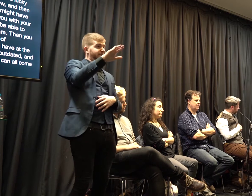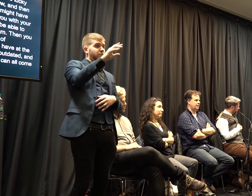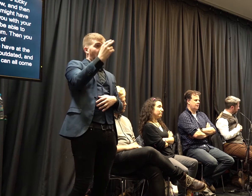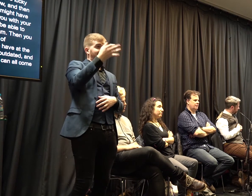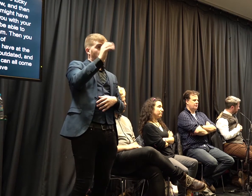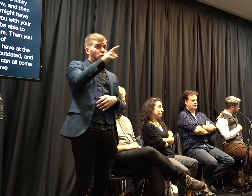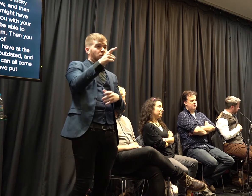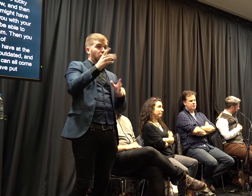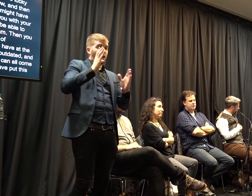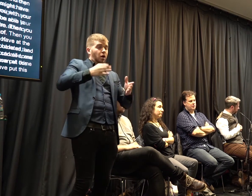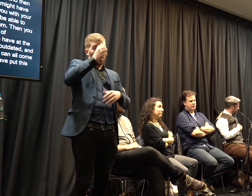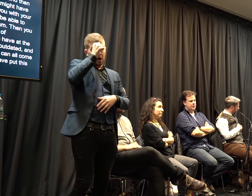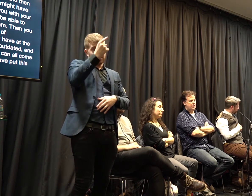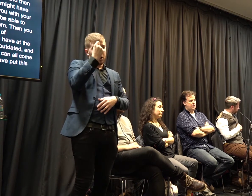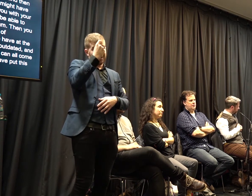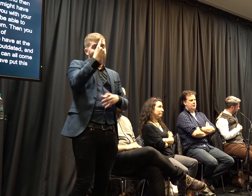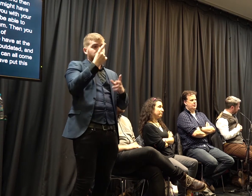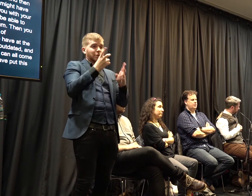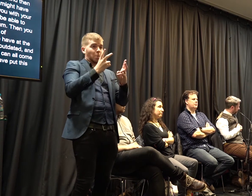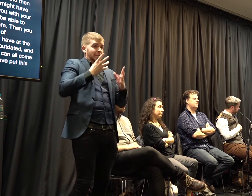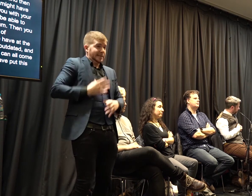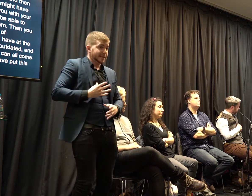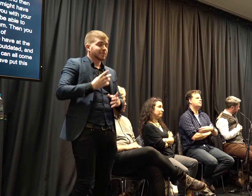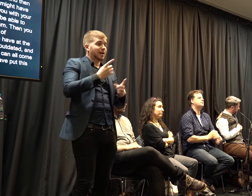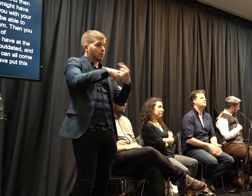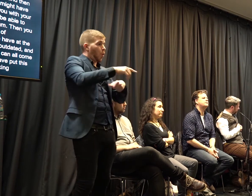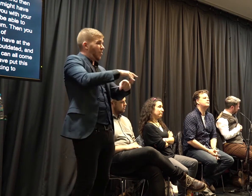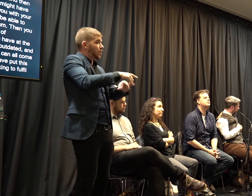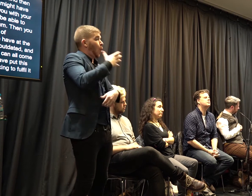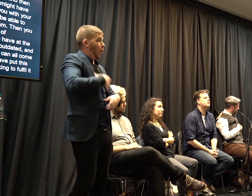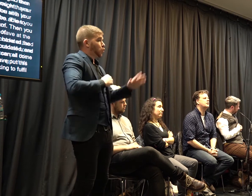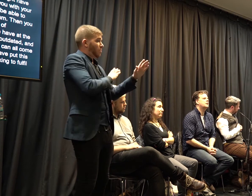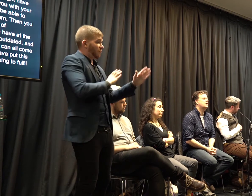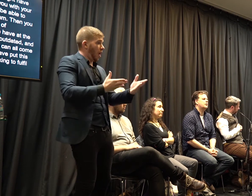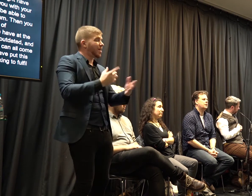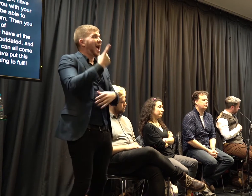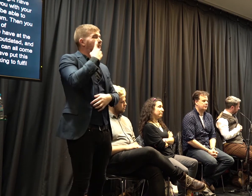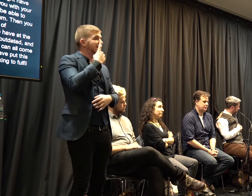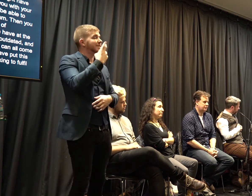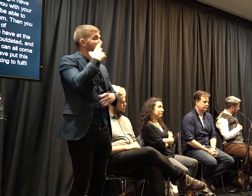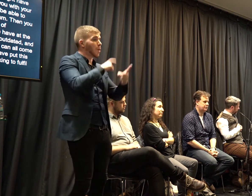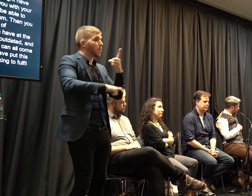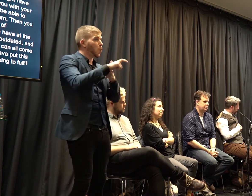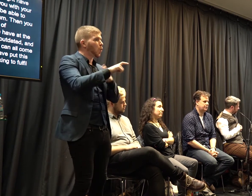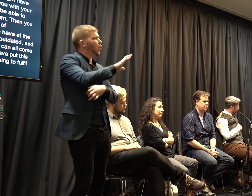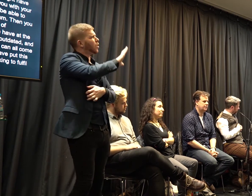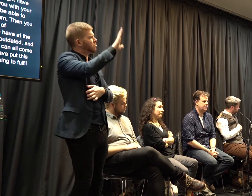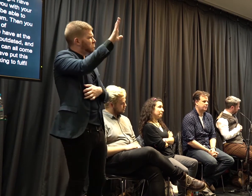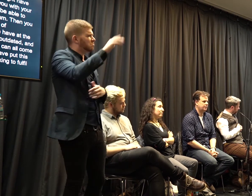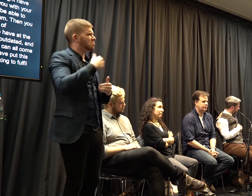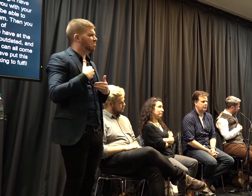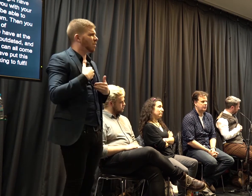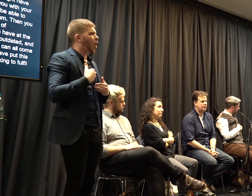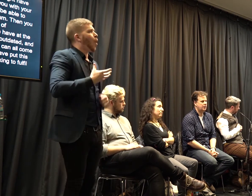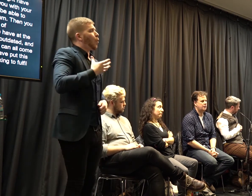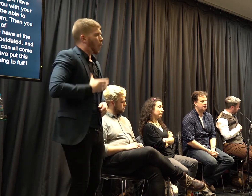obligation in, and yes, theatres, you're looking to fulfil it. But I think it's within the deaf community to start saying, actually, yes, okay,